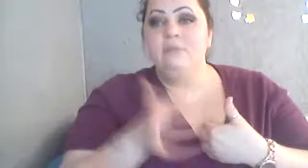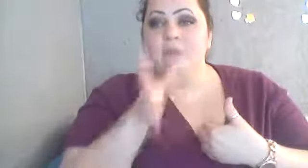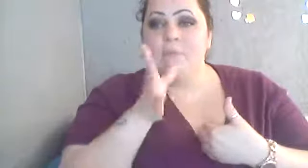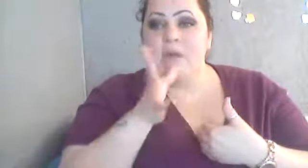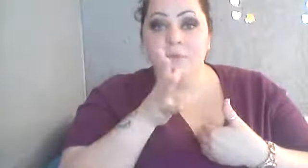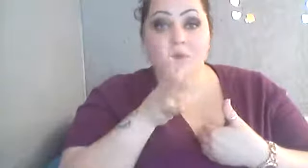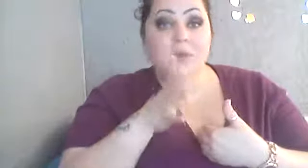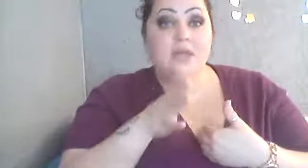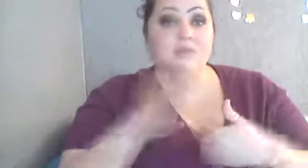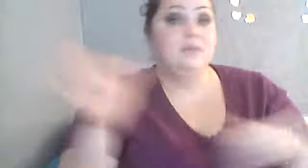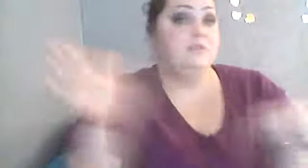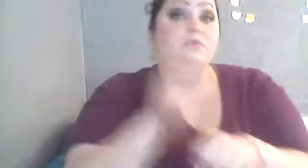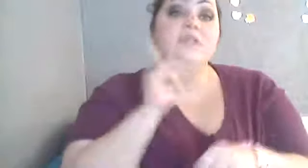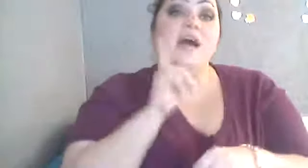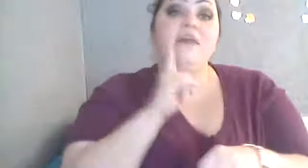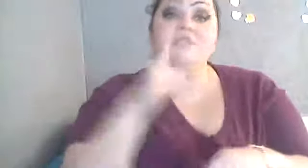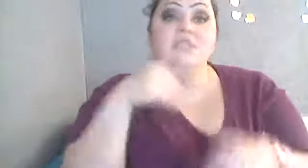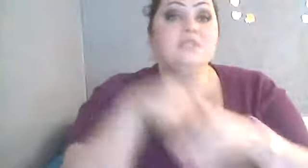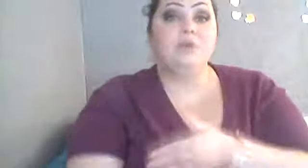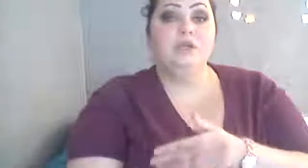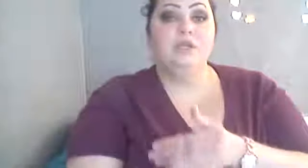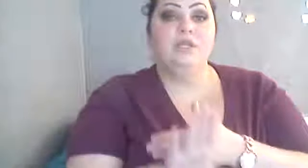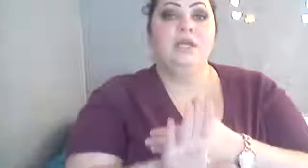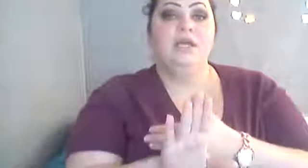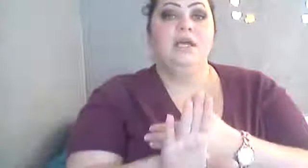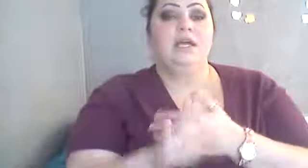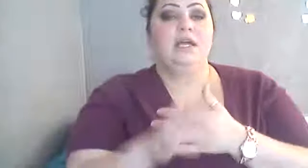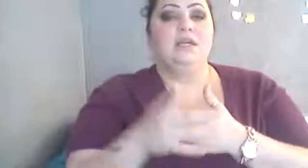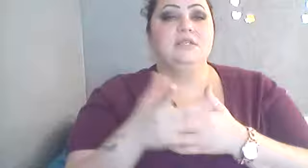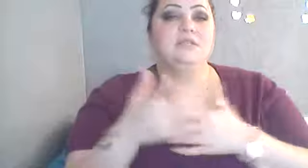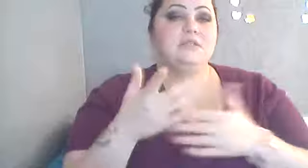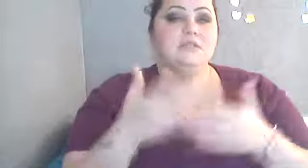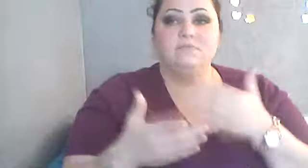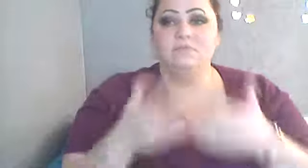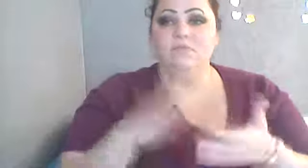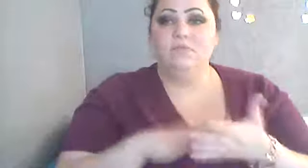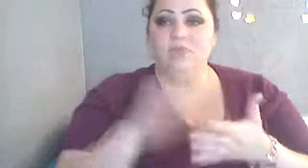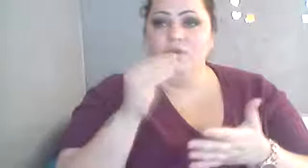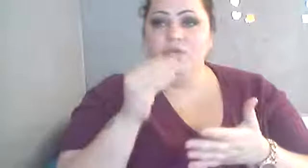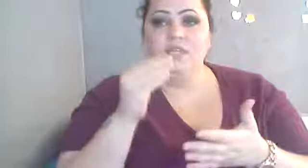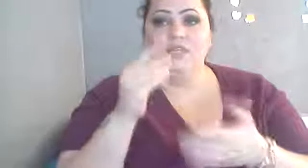my mom, who has been full deaf since birth, is learning the